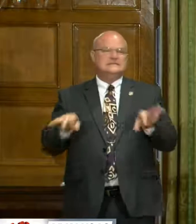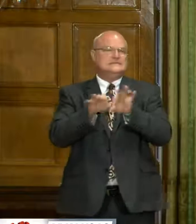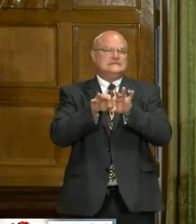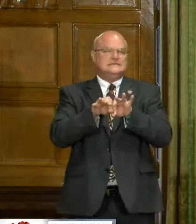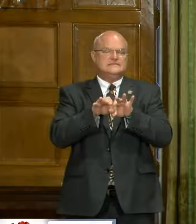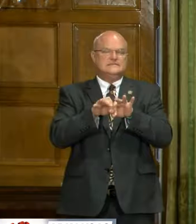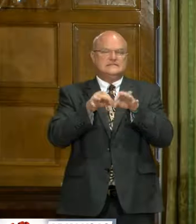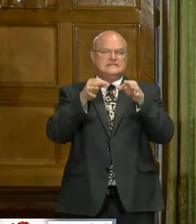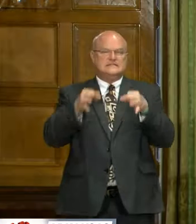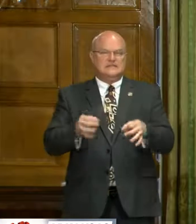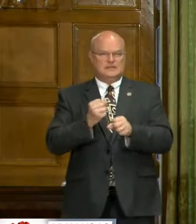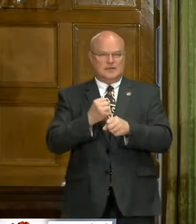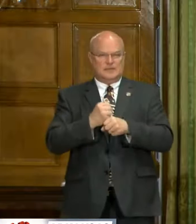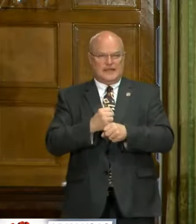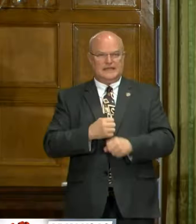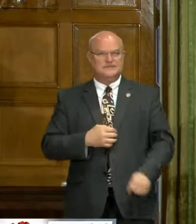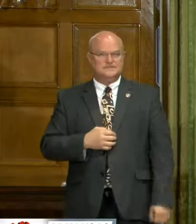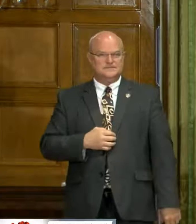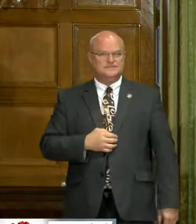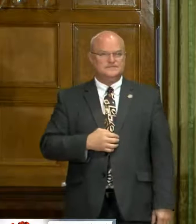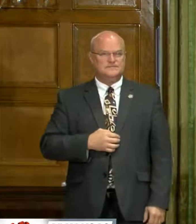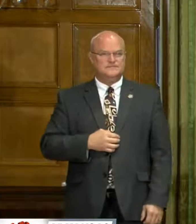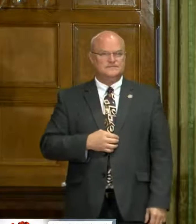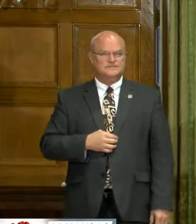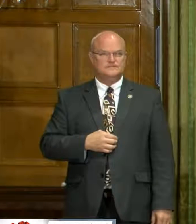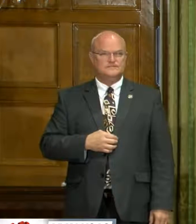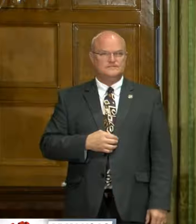in any decisions that we make.